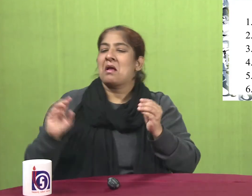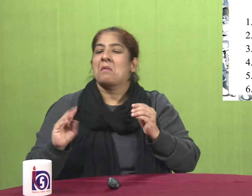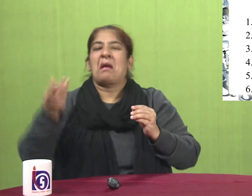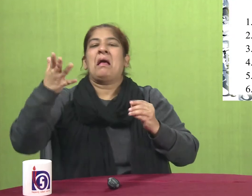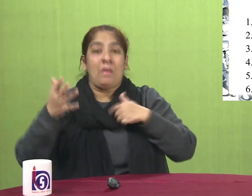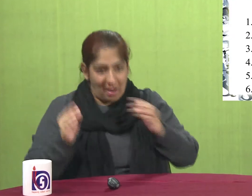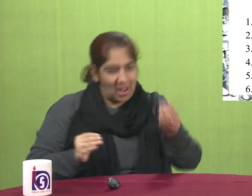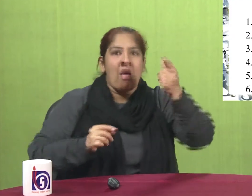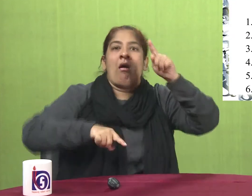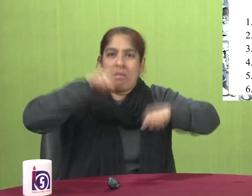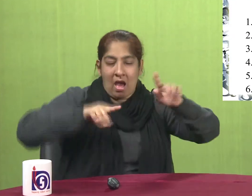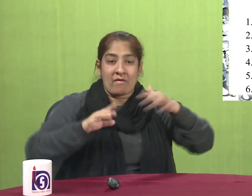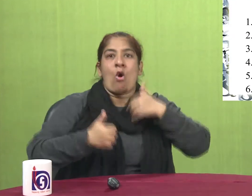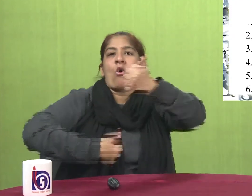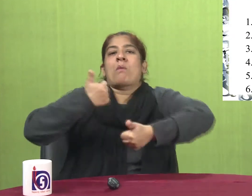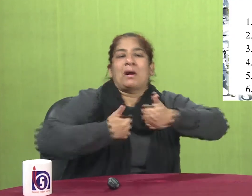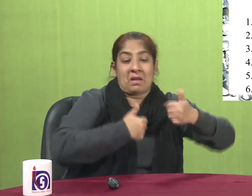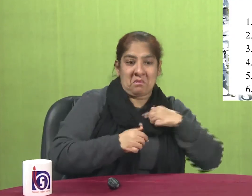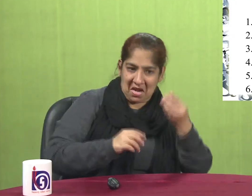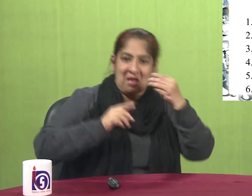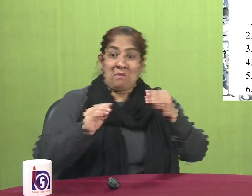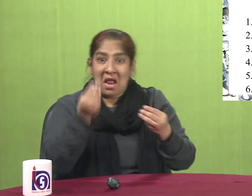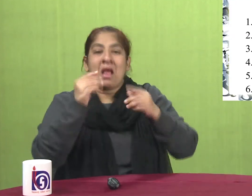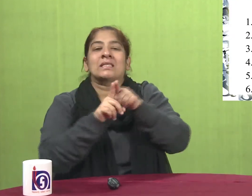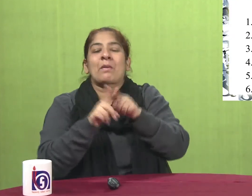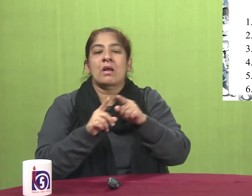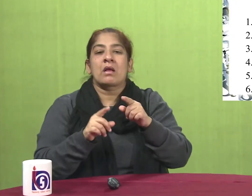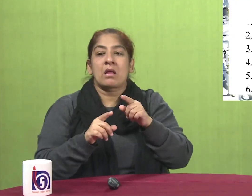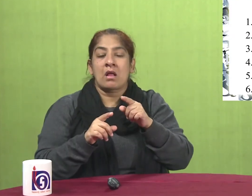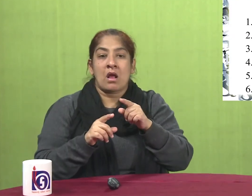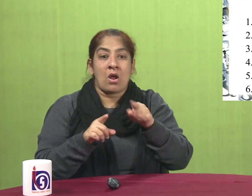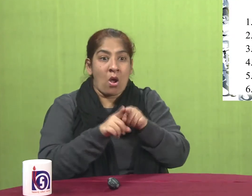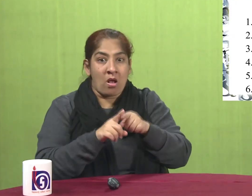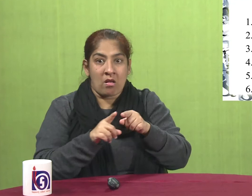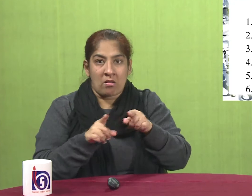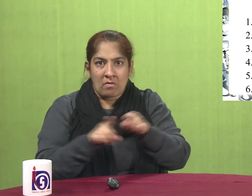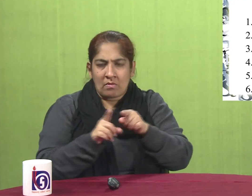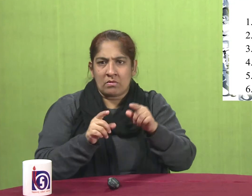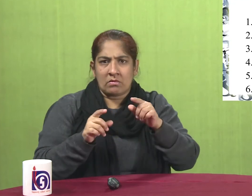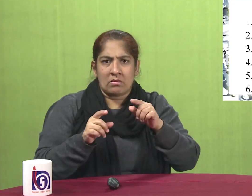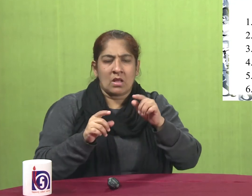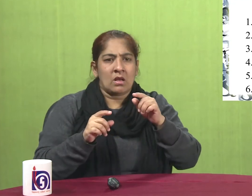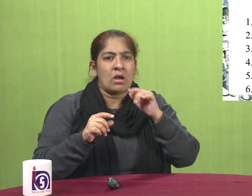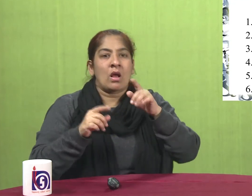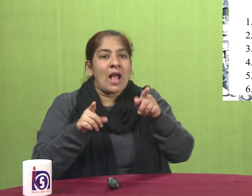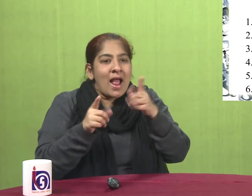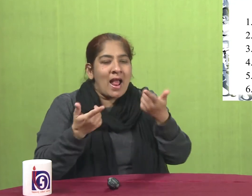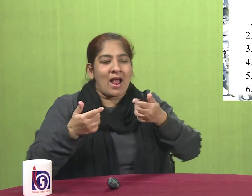whenever a bank says that we have more services, the other banks also come up with new services. So the more the competition, the